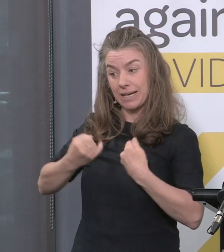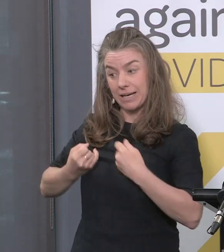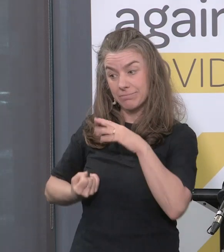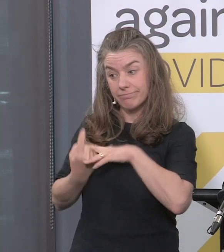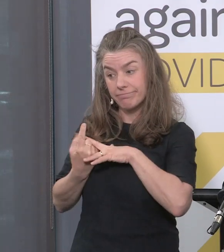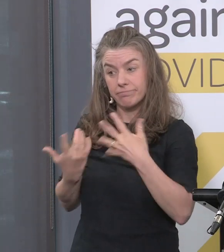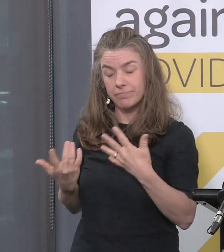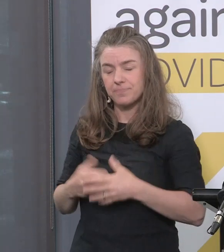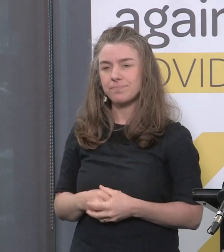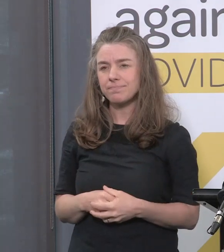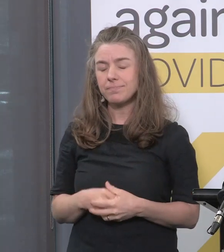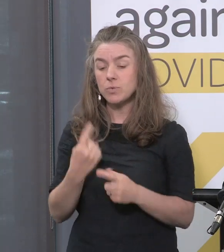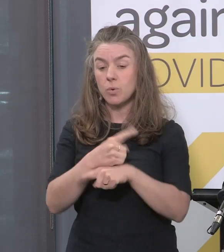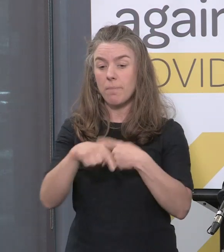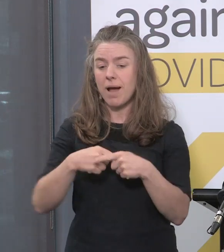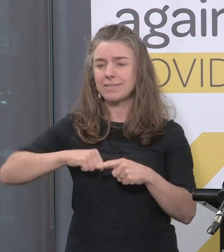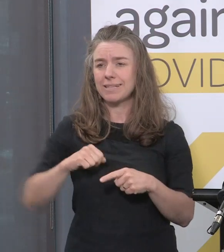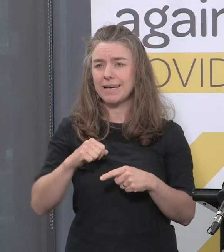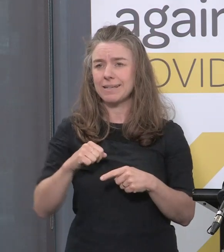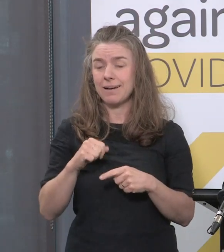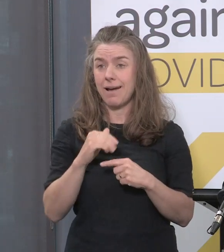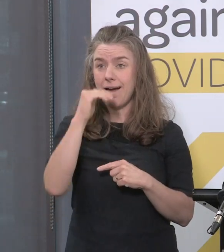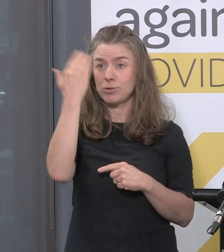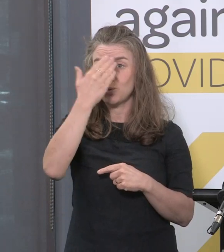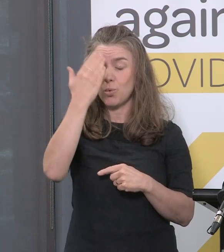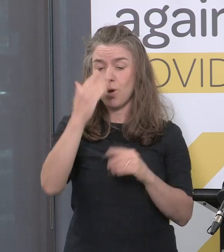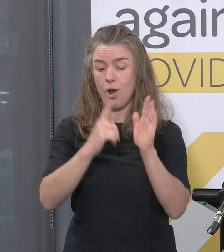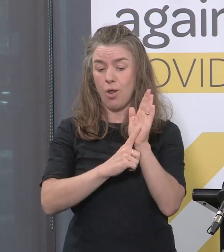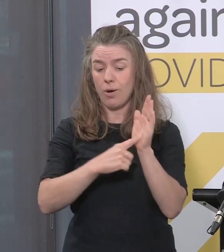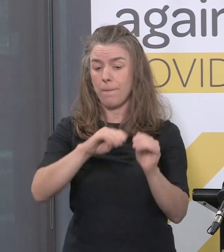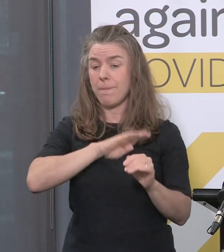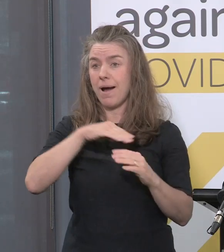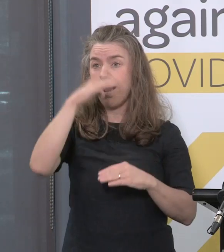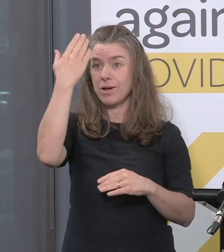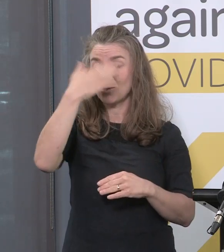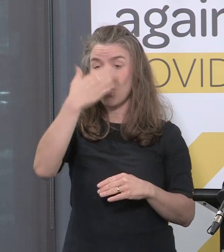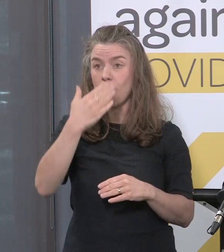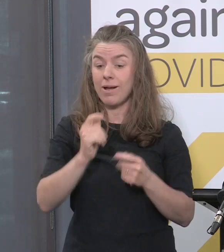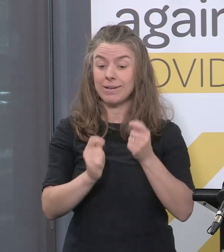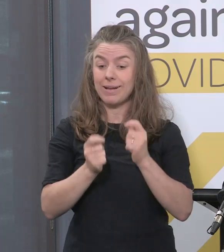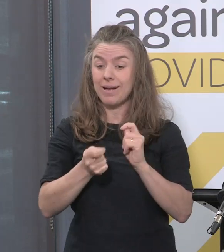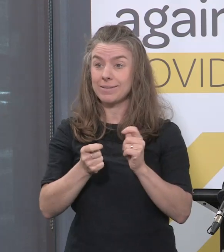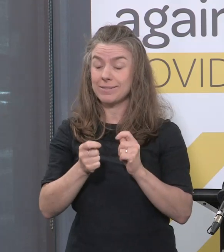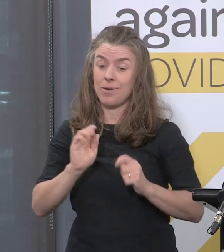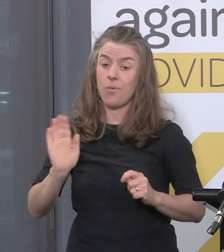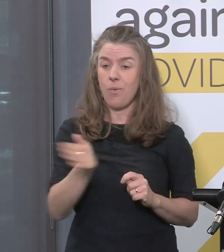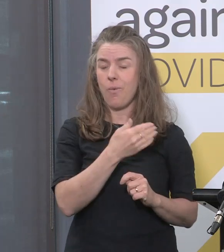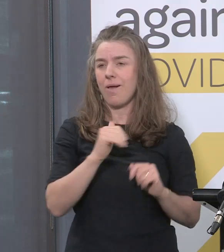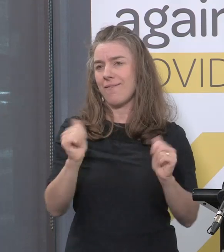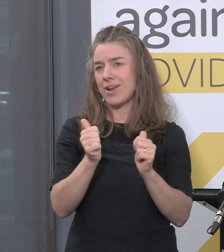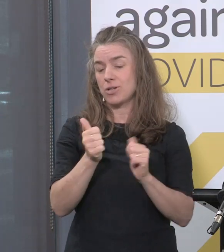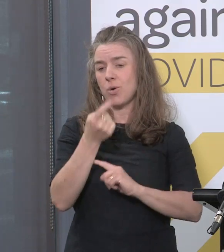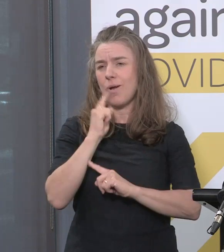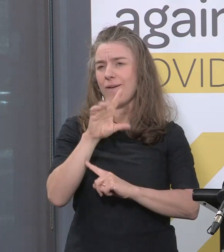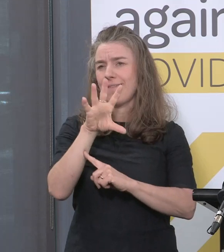Turning then to Logan Park High School, and as we reported later in the day yesterday, all the tests on 150 close